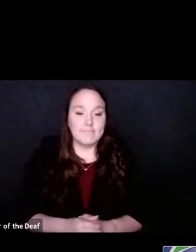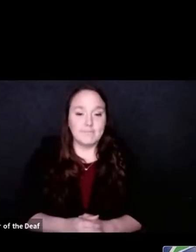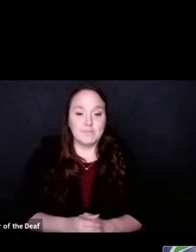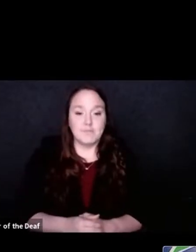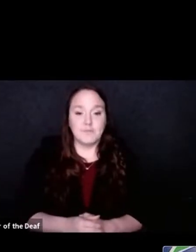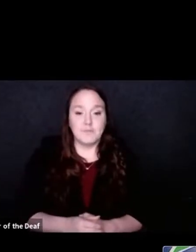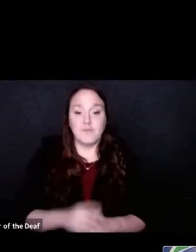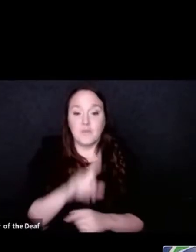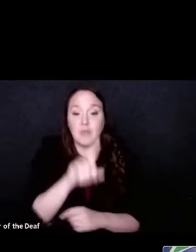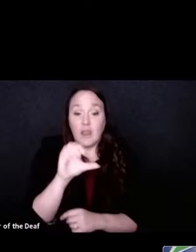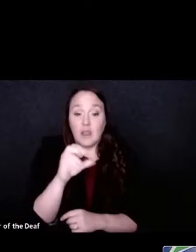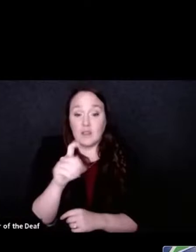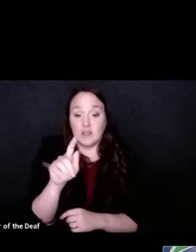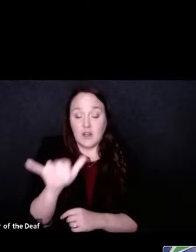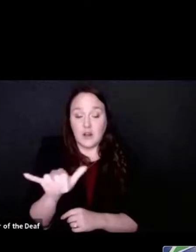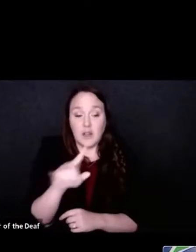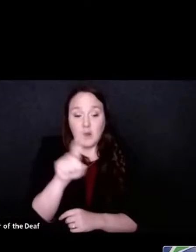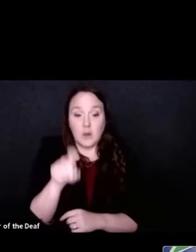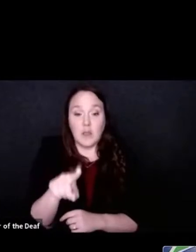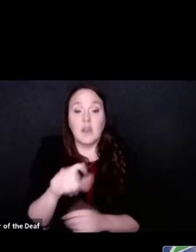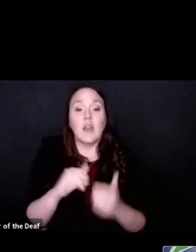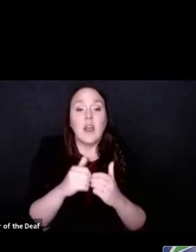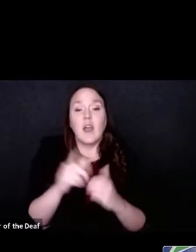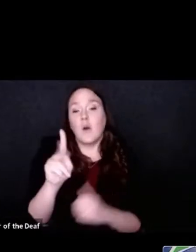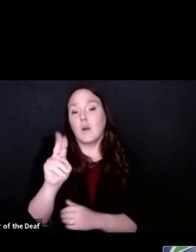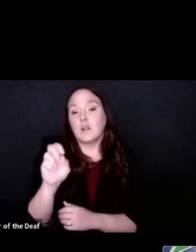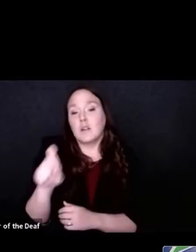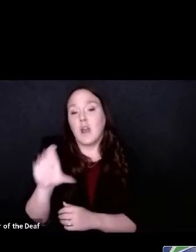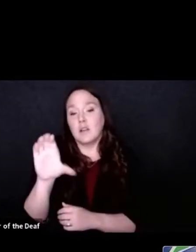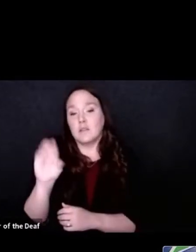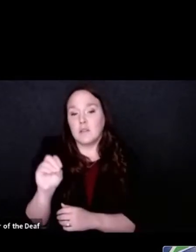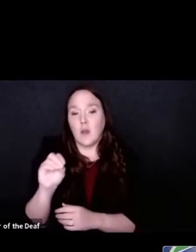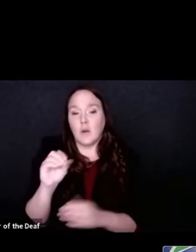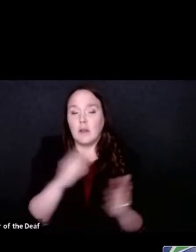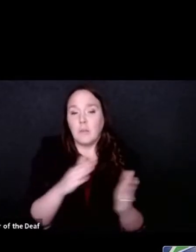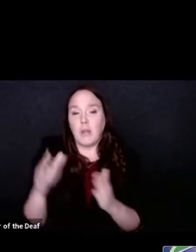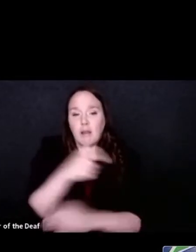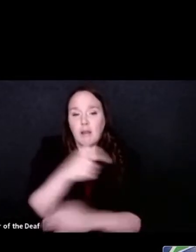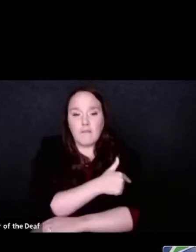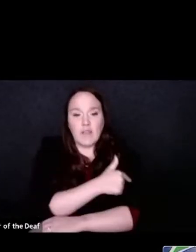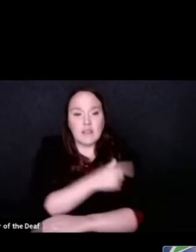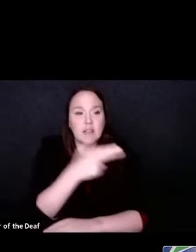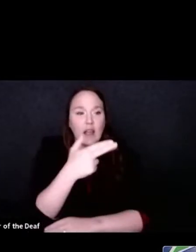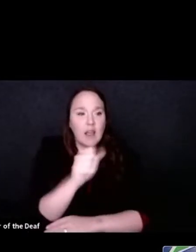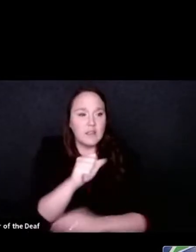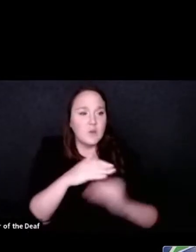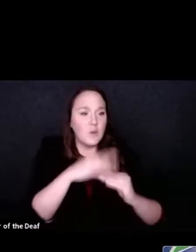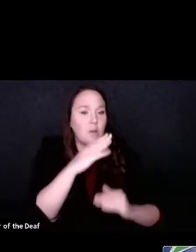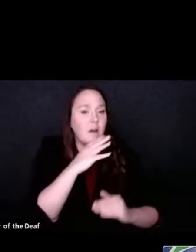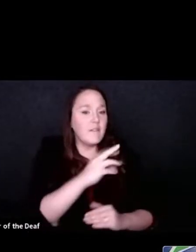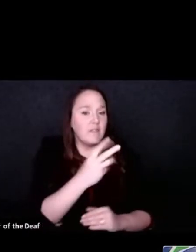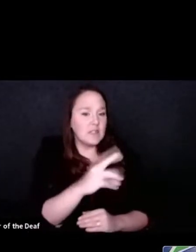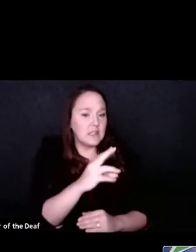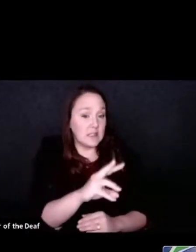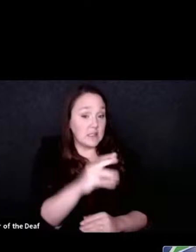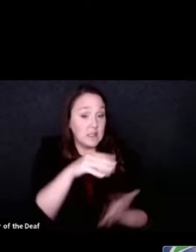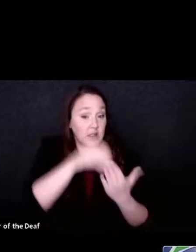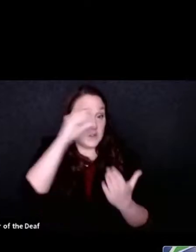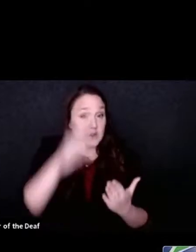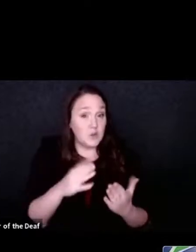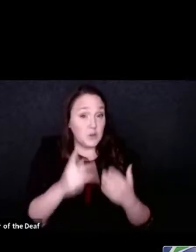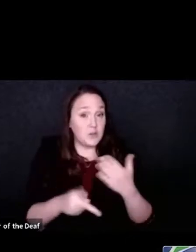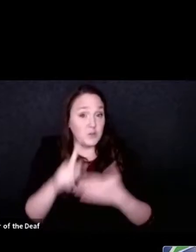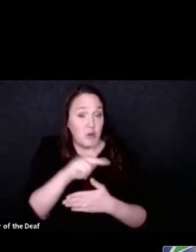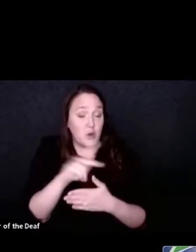for Charity as well. How is Knox County planning to vaccinate high schoolers who are 16 and older? Will students be